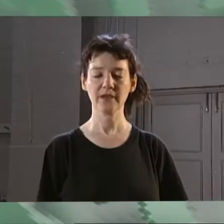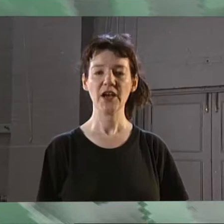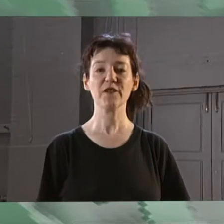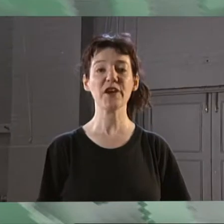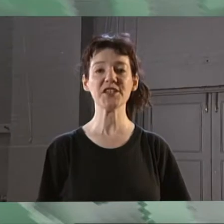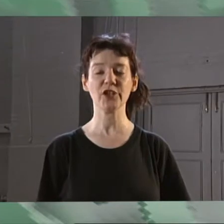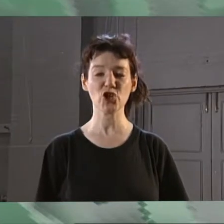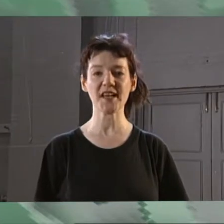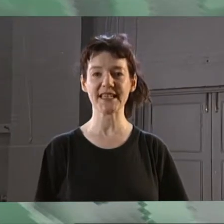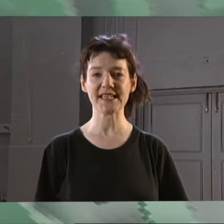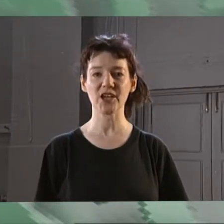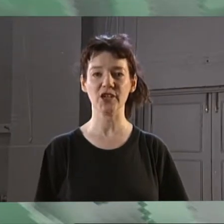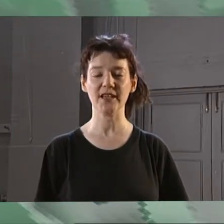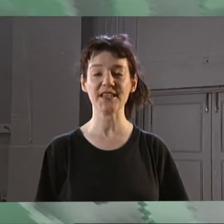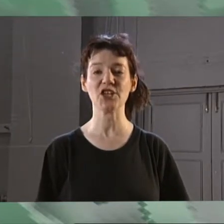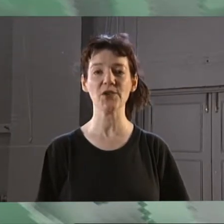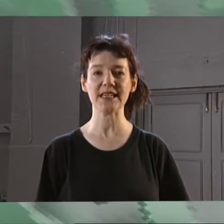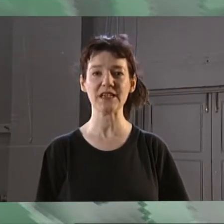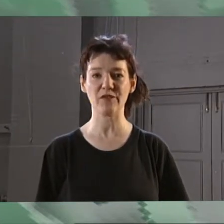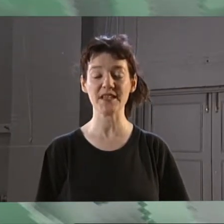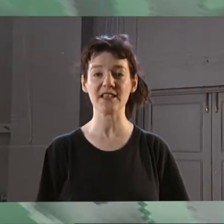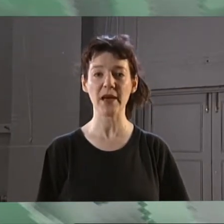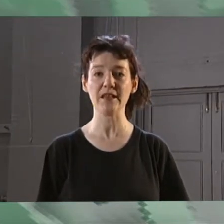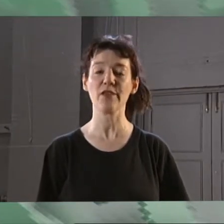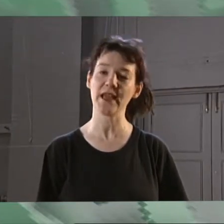The first contrasting section is totally different to the main theme.